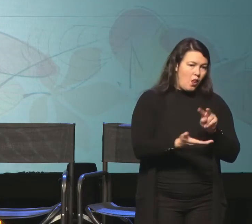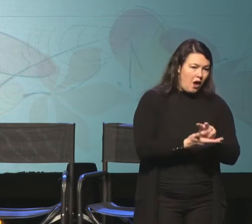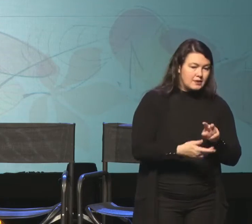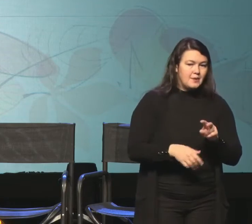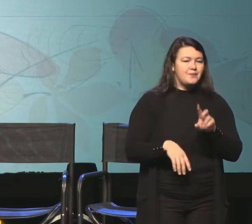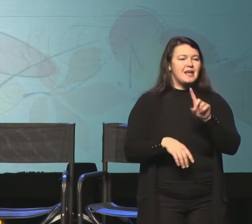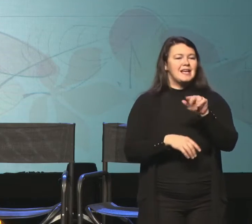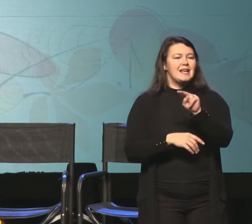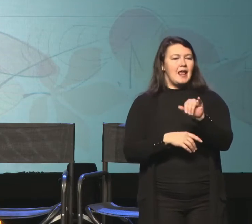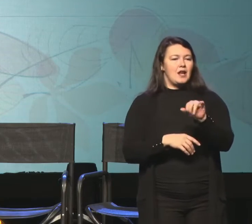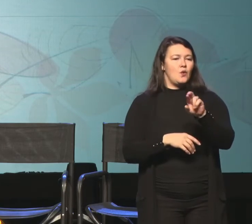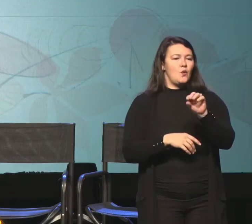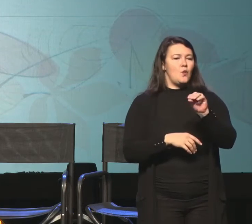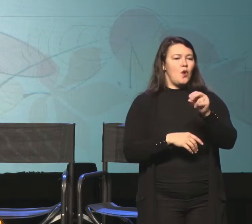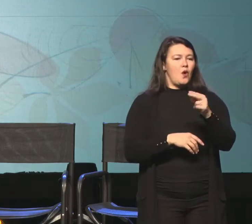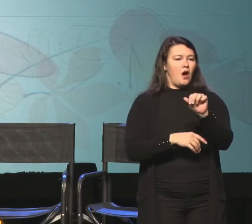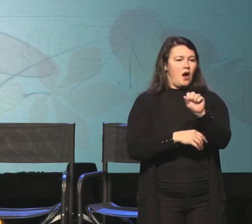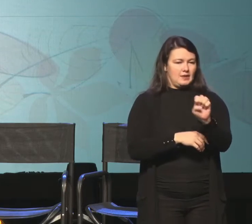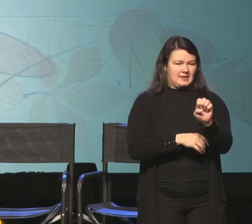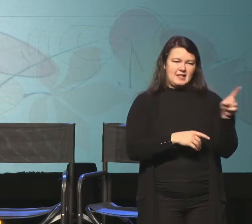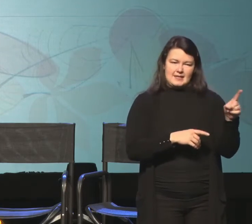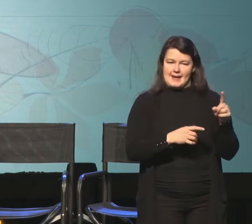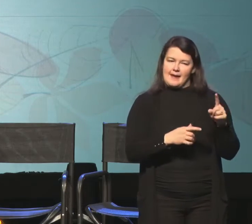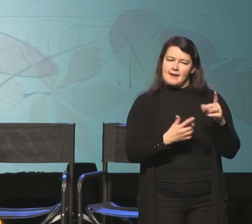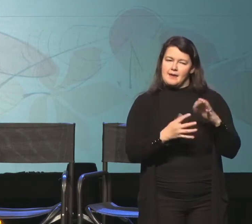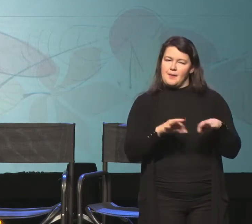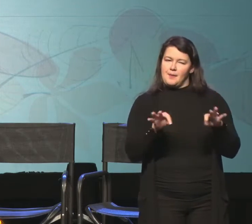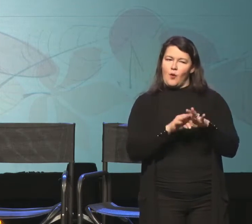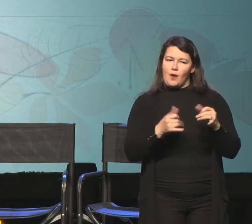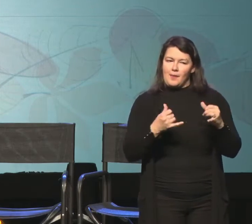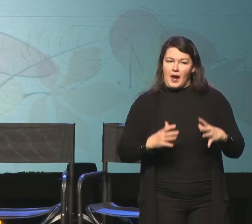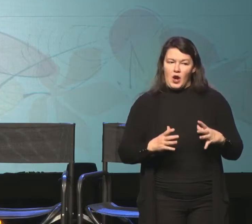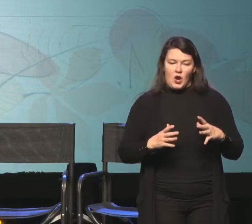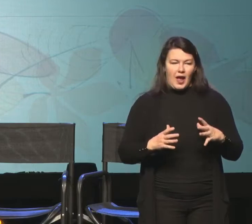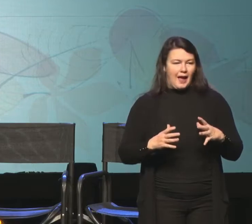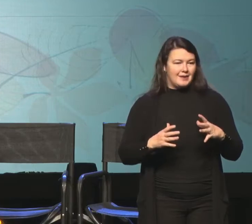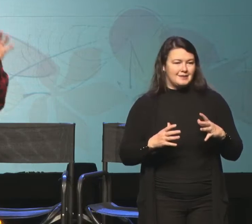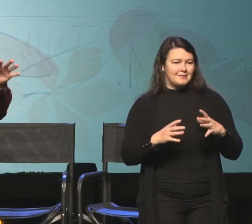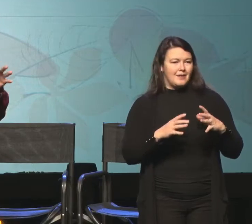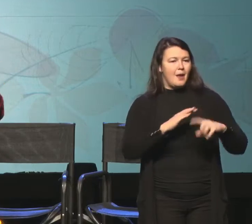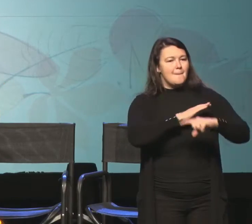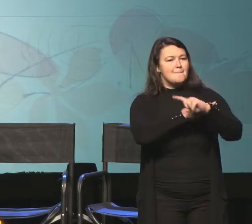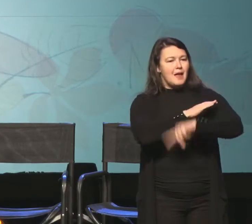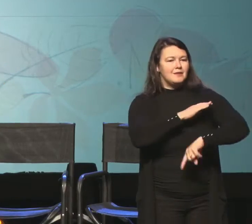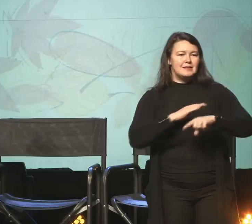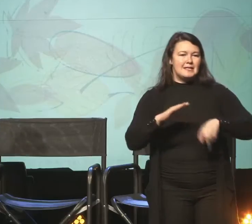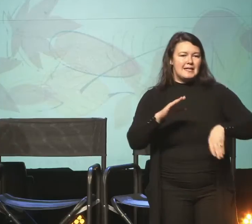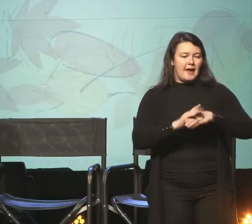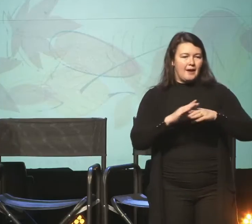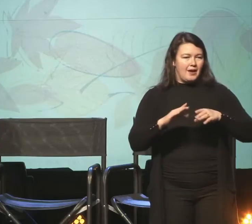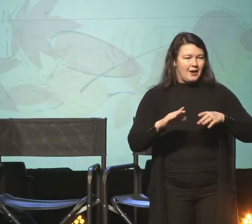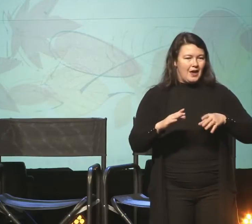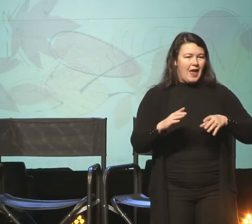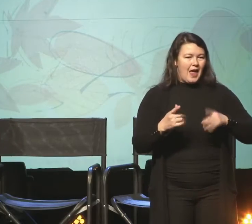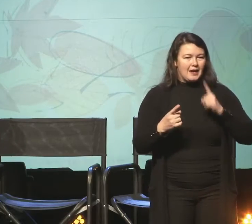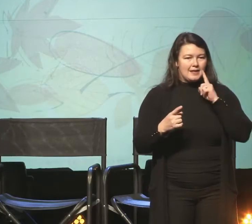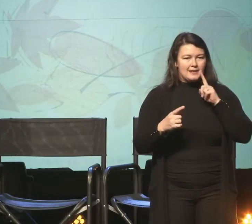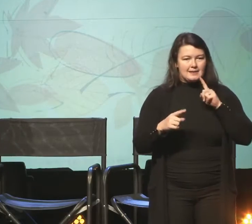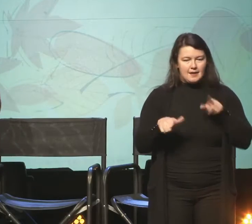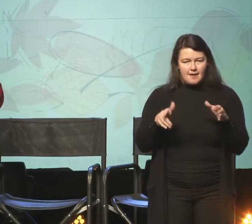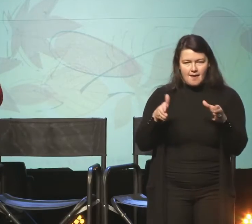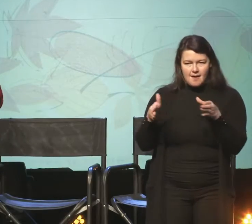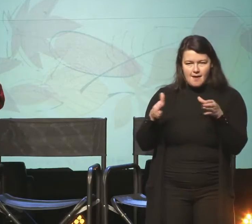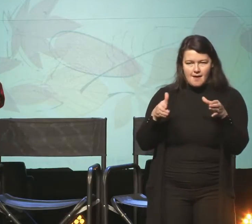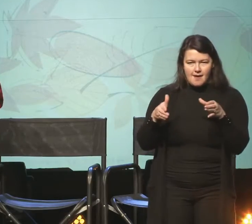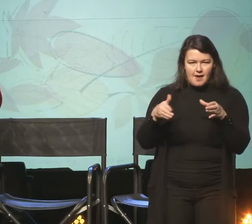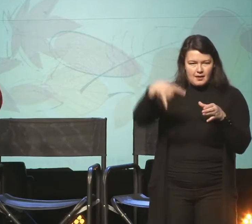key players, is getting ready to kick a penalty kick. And it's all in slow motion, and the music is playing, and he's eyeing it up. And he's